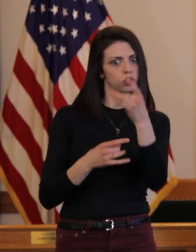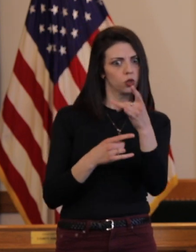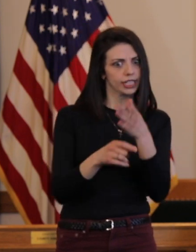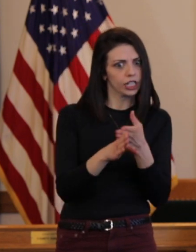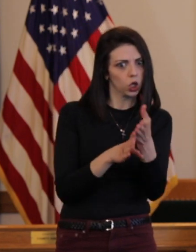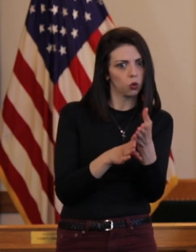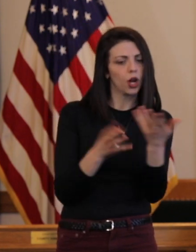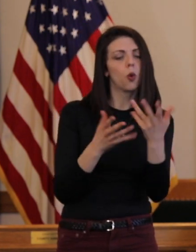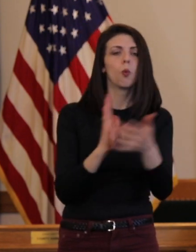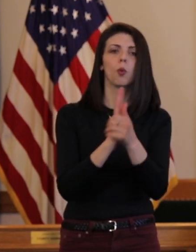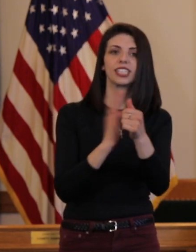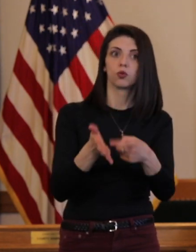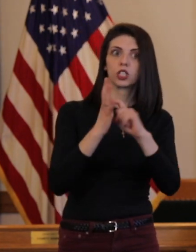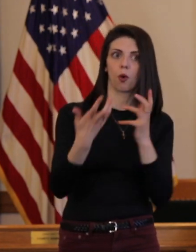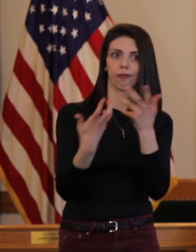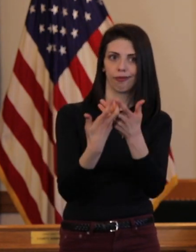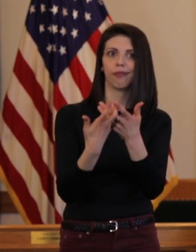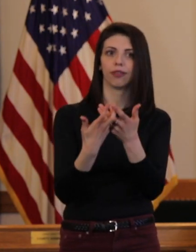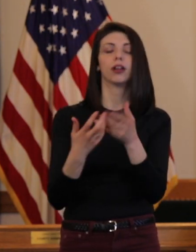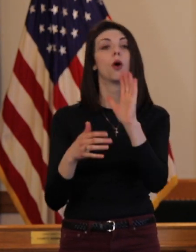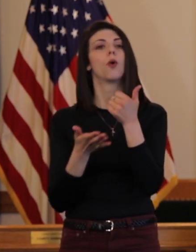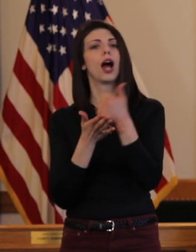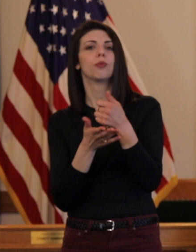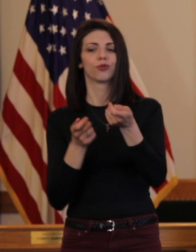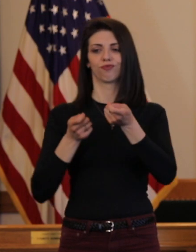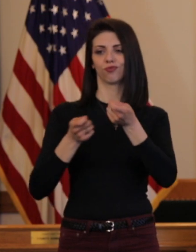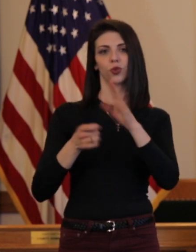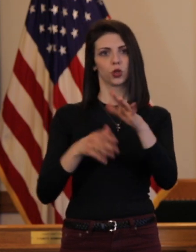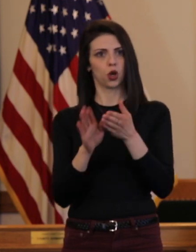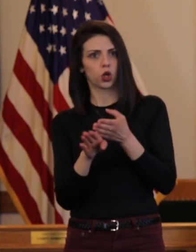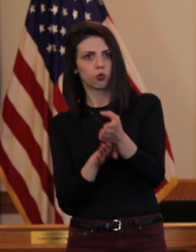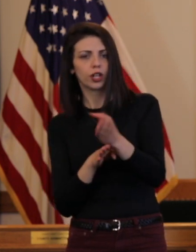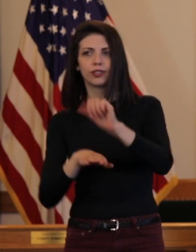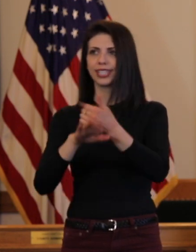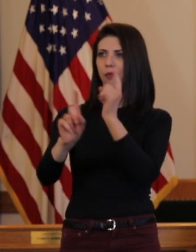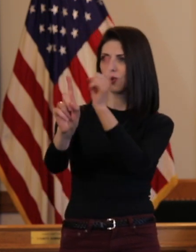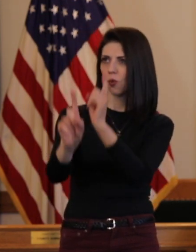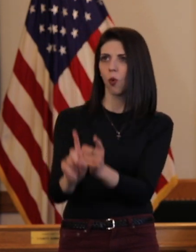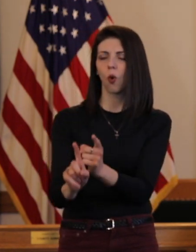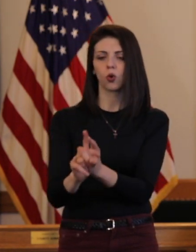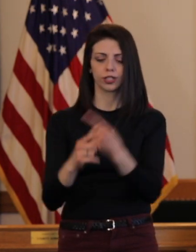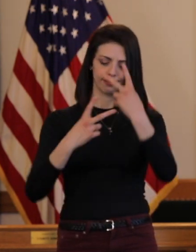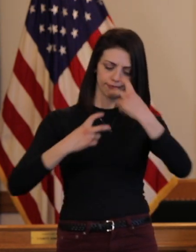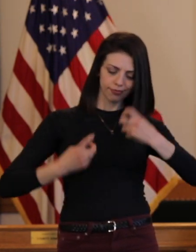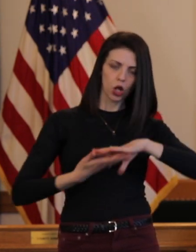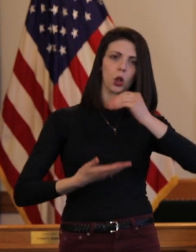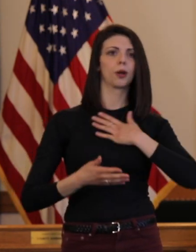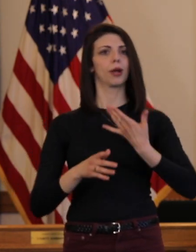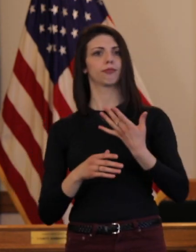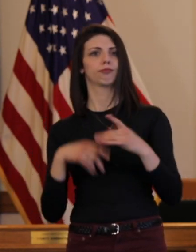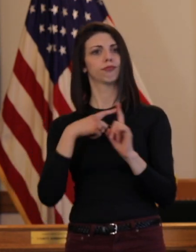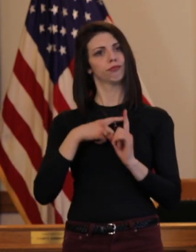titles. There are courses to help you learn how to manage your career, set goals, and discover your strengths. You can fine-tune your